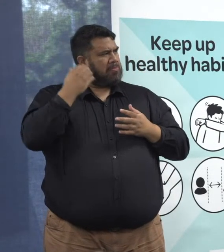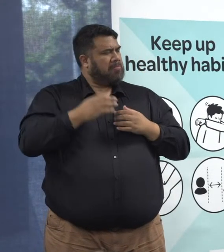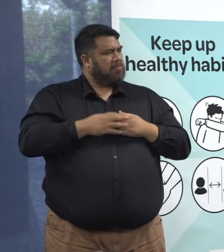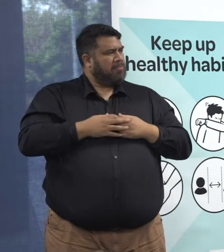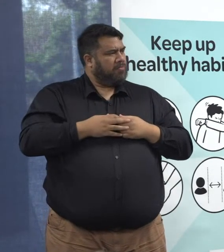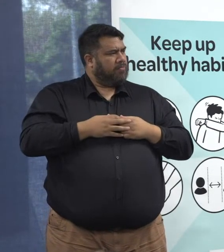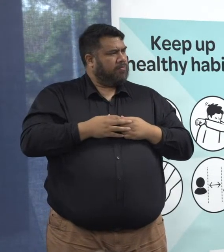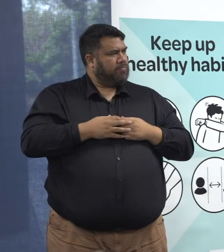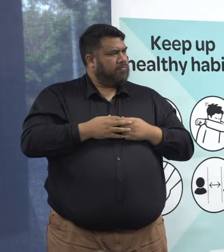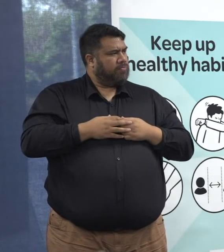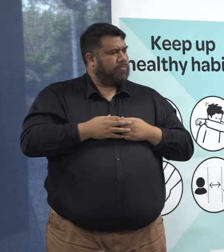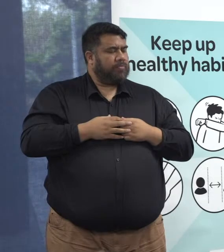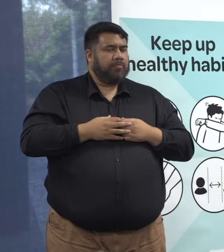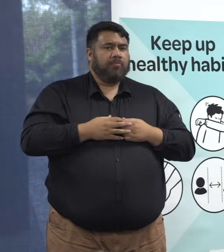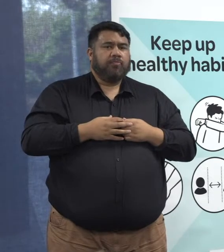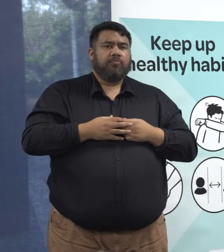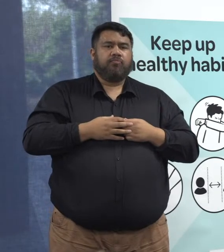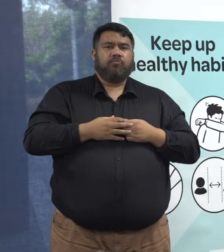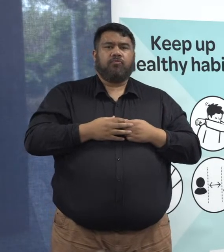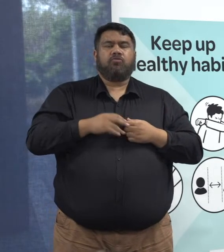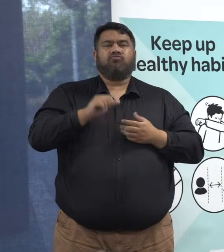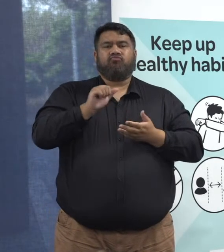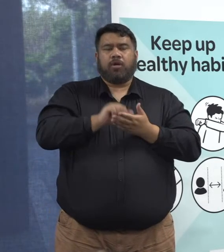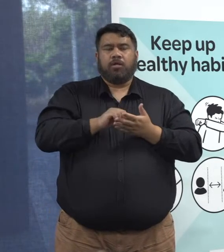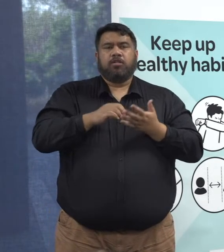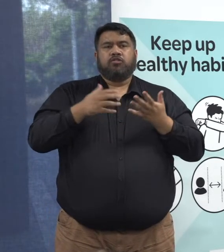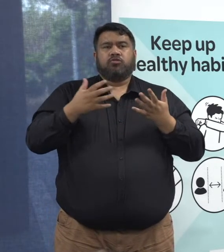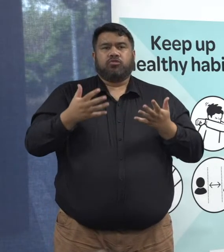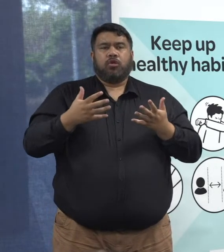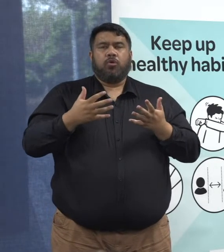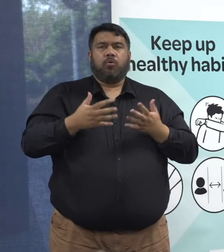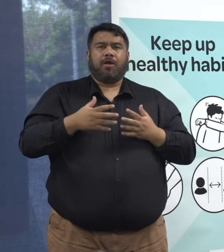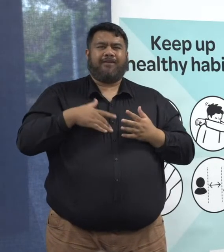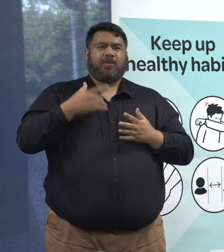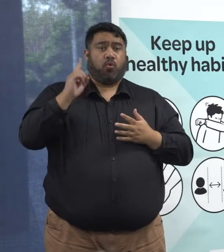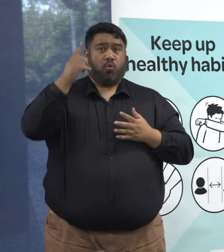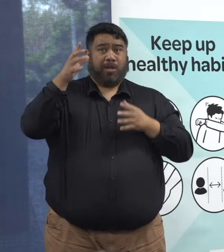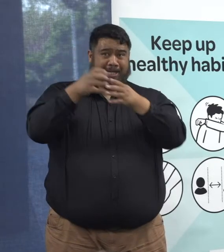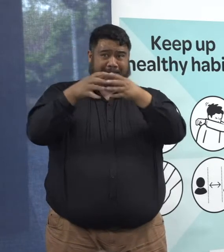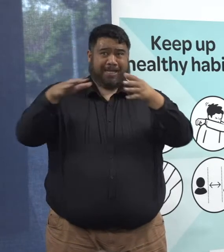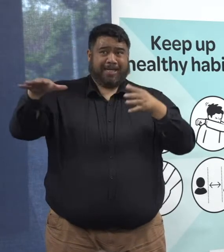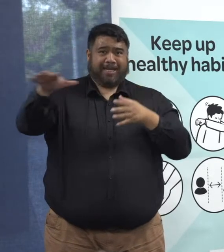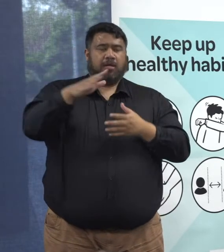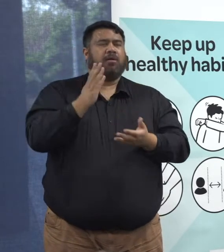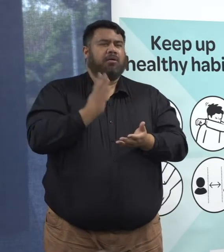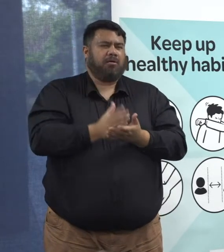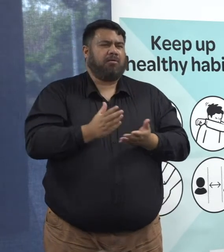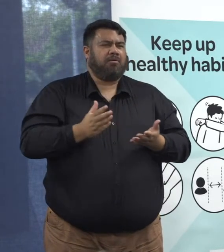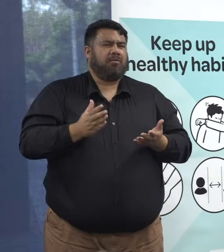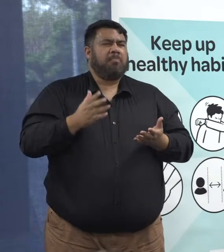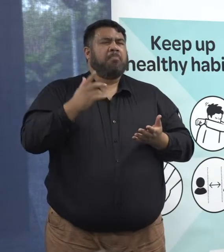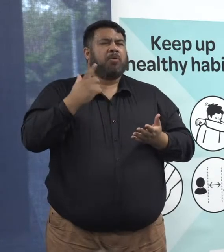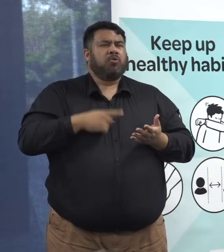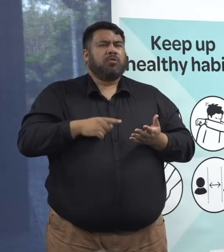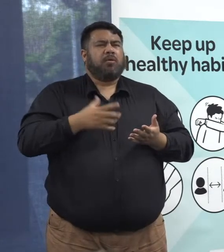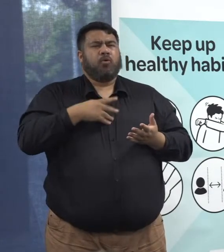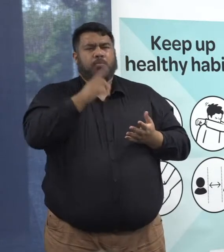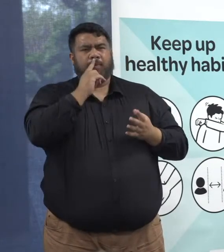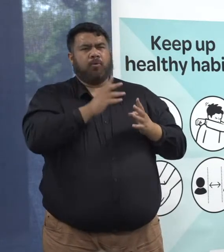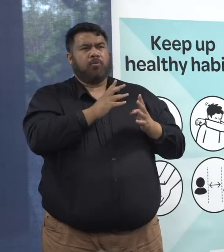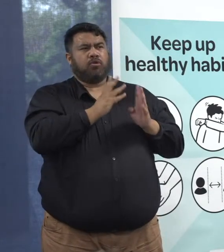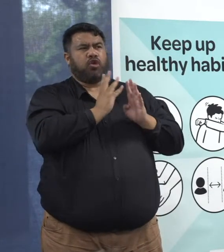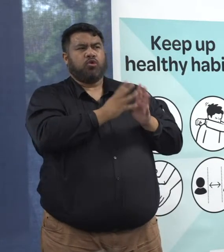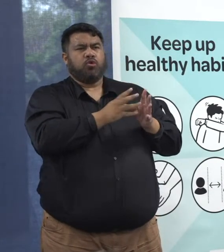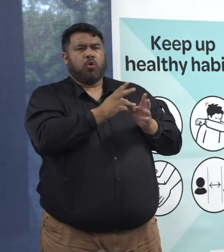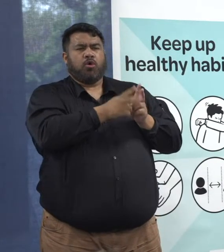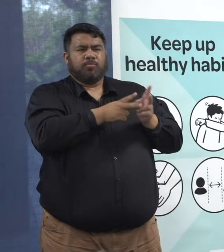Yep. So just to rehearse, I mean, the comments I made, some of this I think is real, is no doubt, because we are seeing hospitalisations go up a little